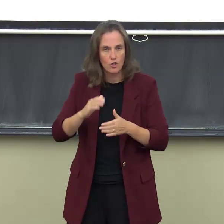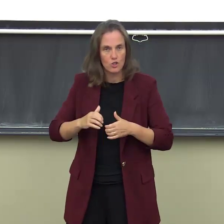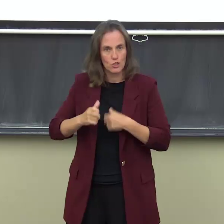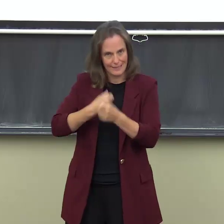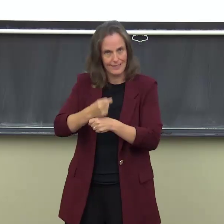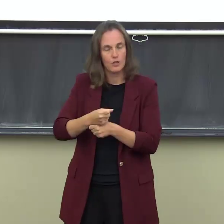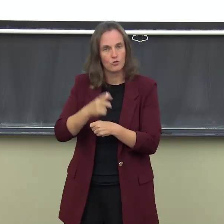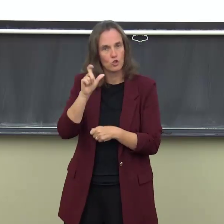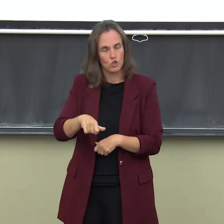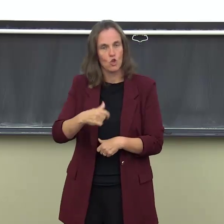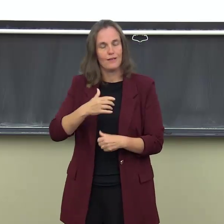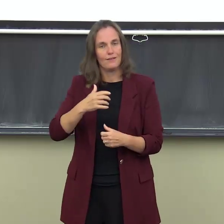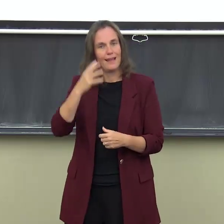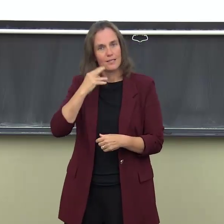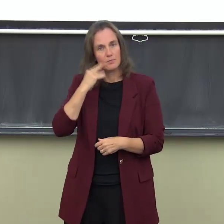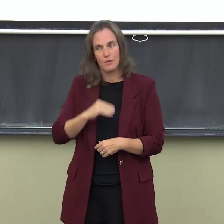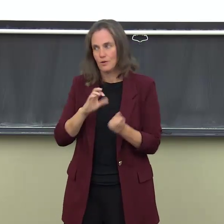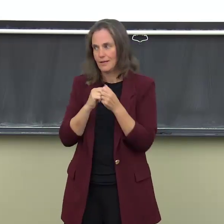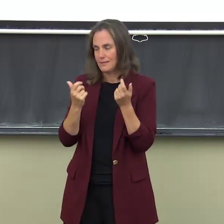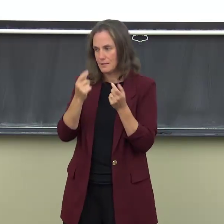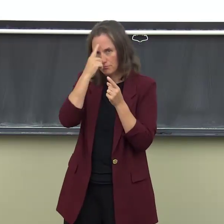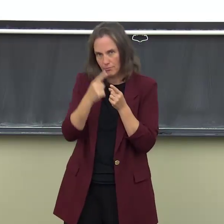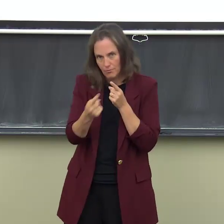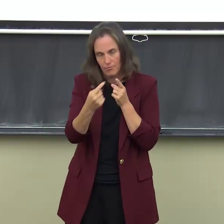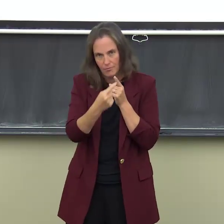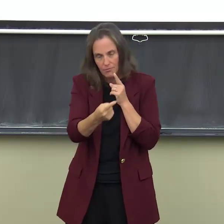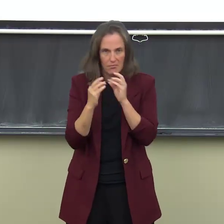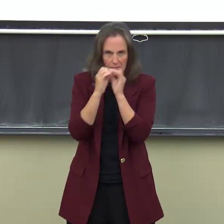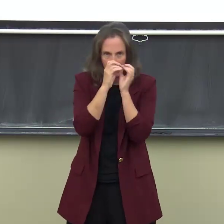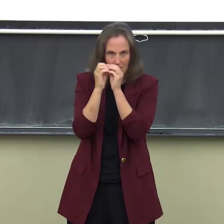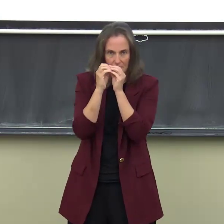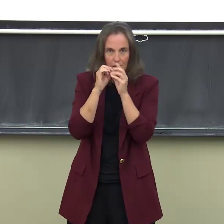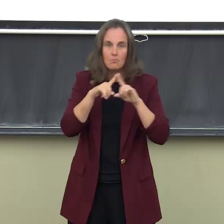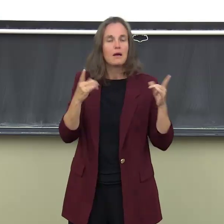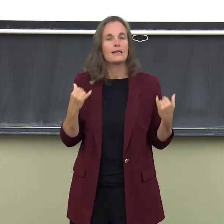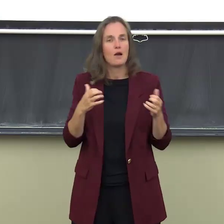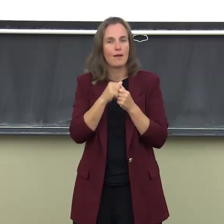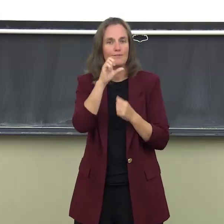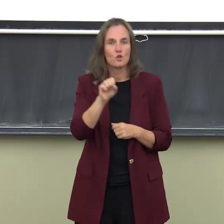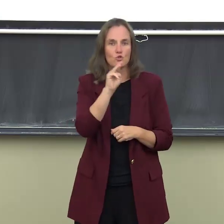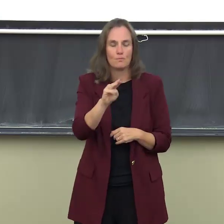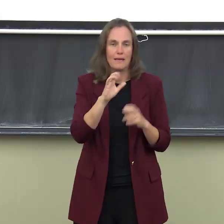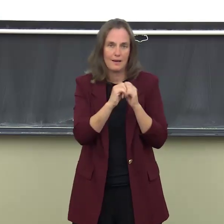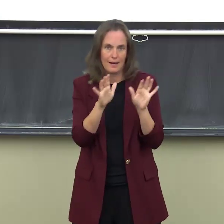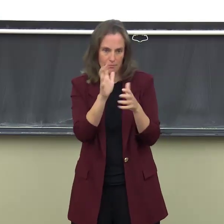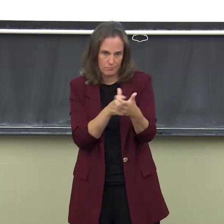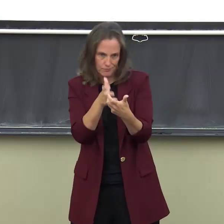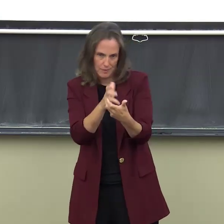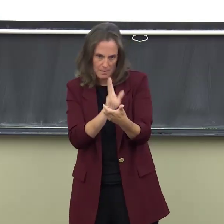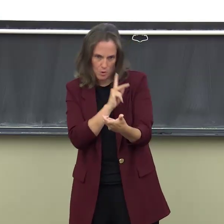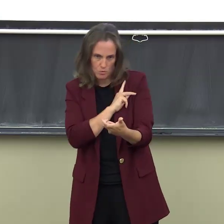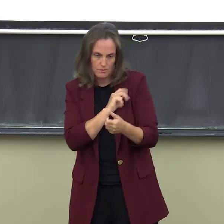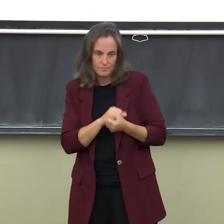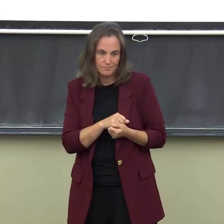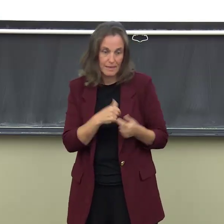dissonance. But of course, there we have the social media personalization, what other people like you